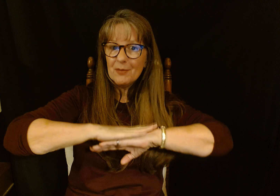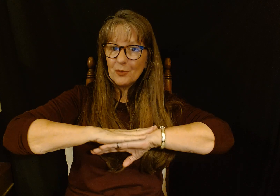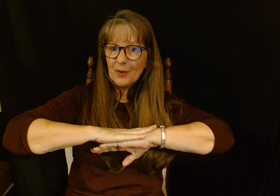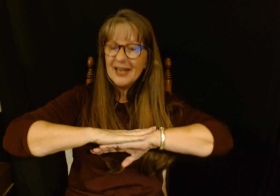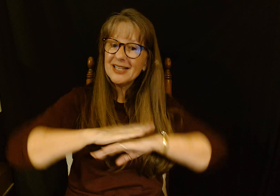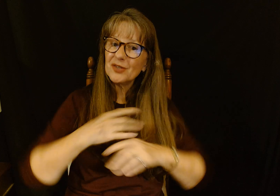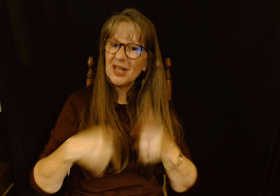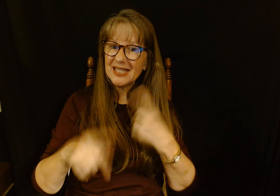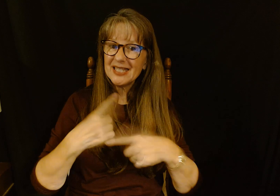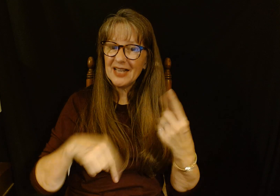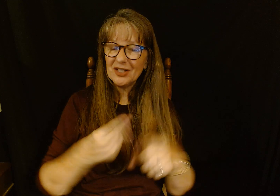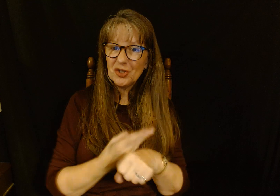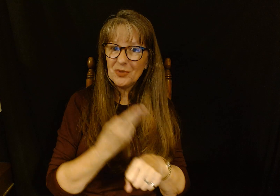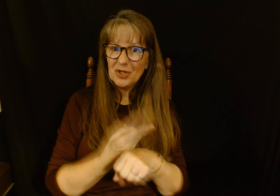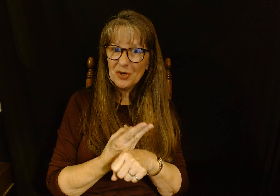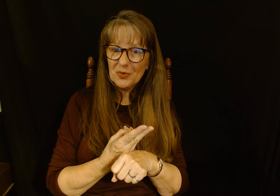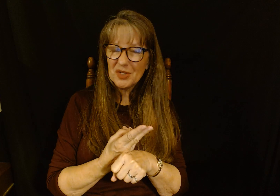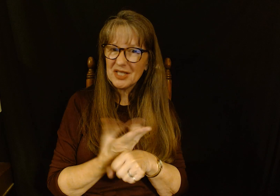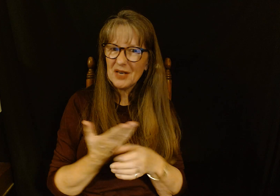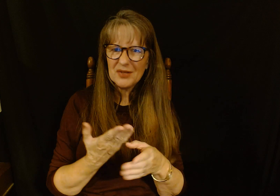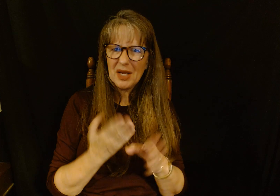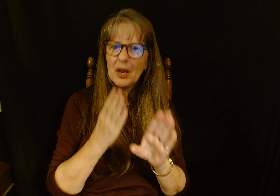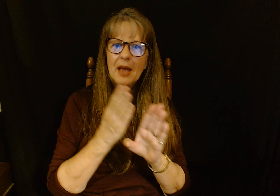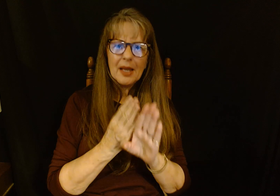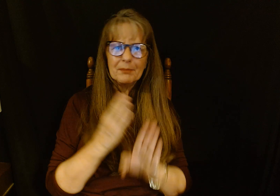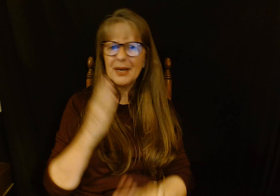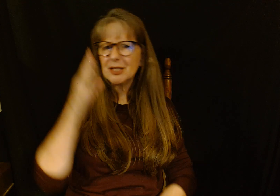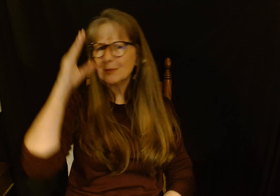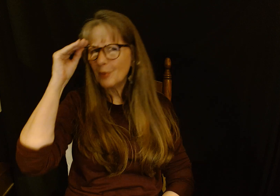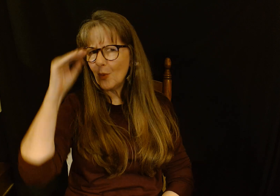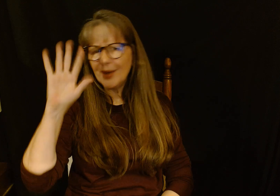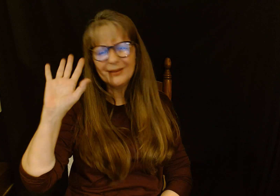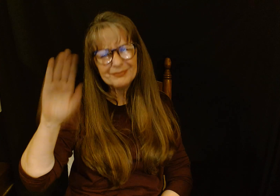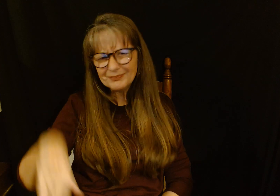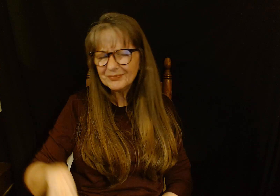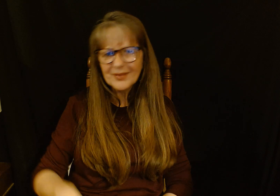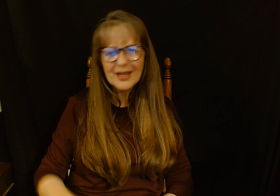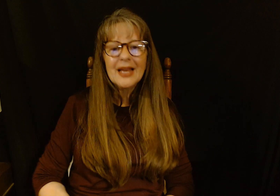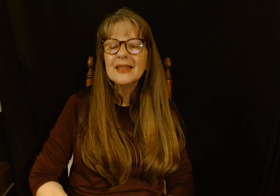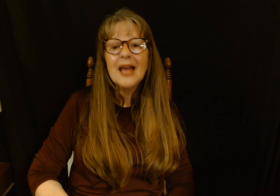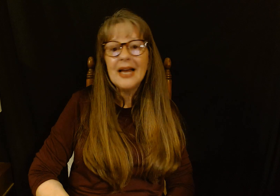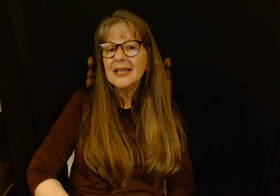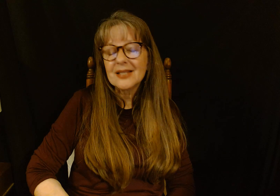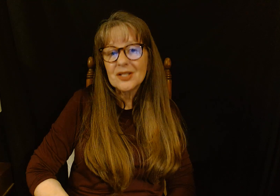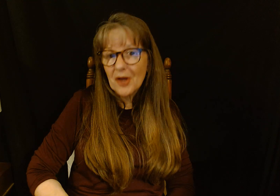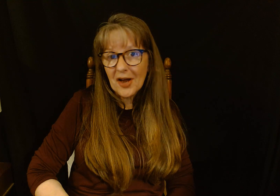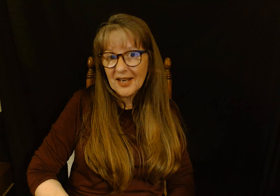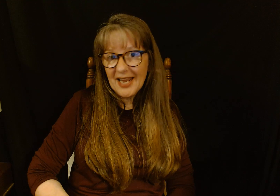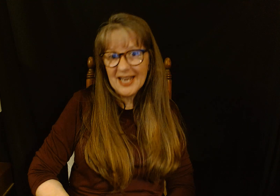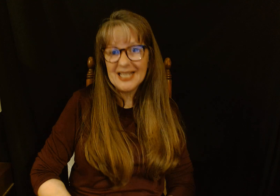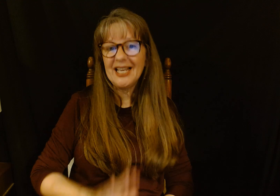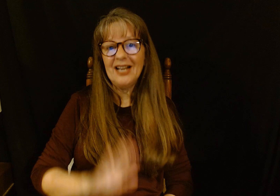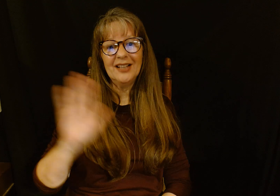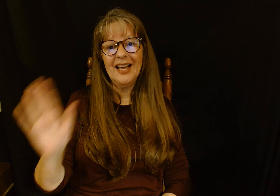right? And so that's the sign that you would use instead of saying like bus boy. That is not ASL at